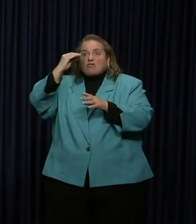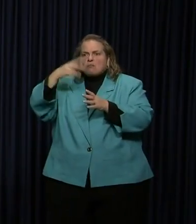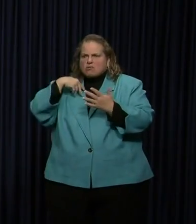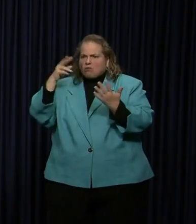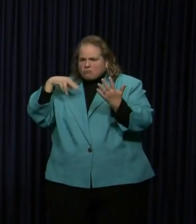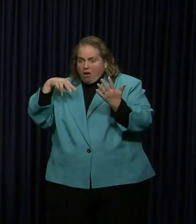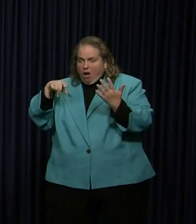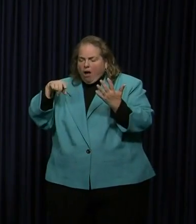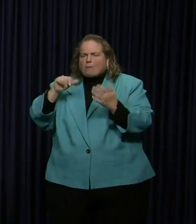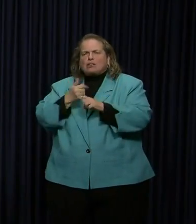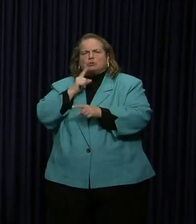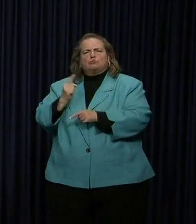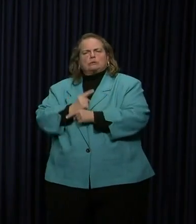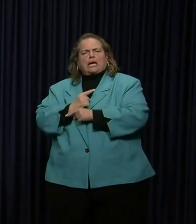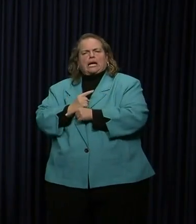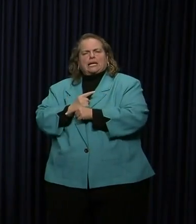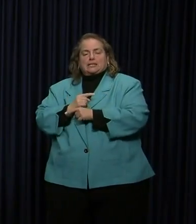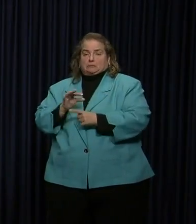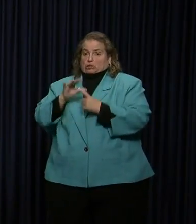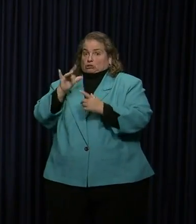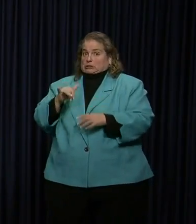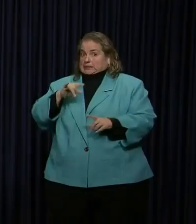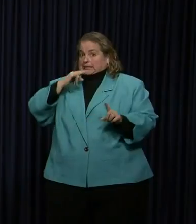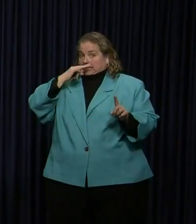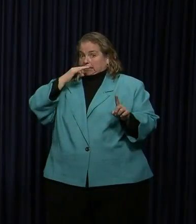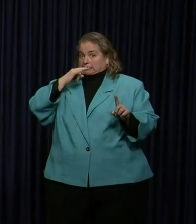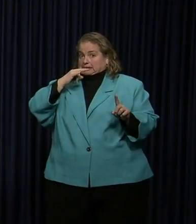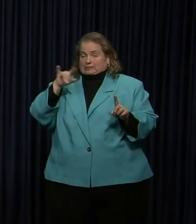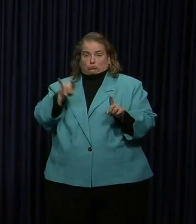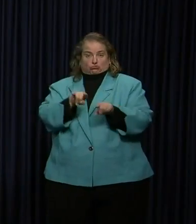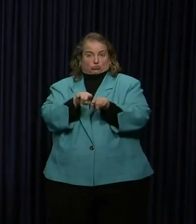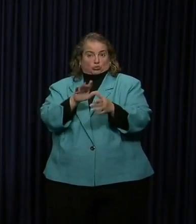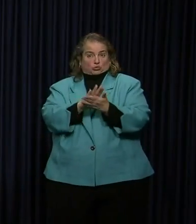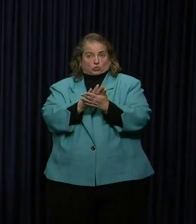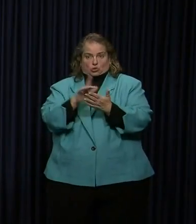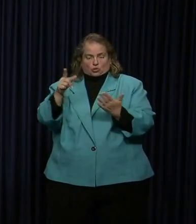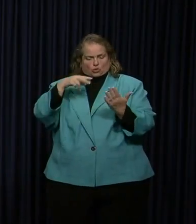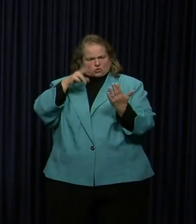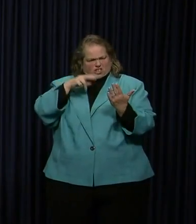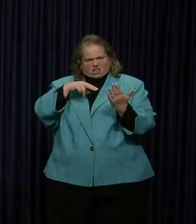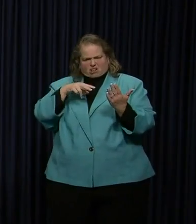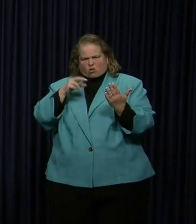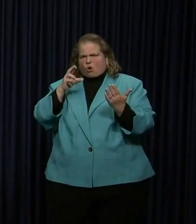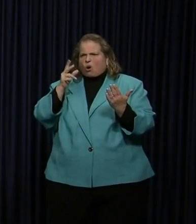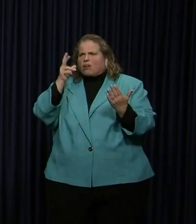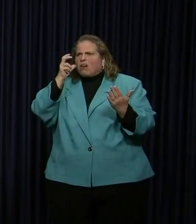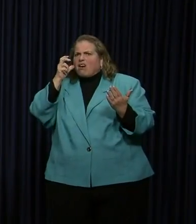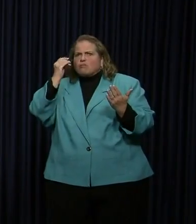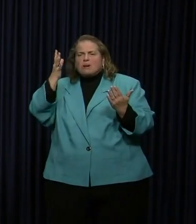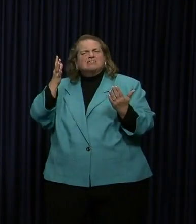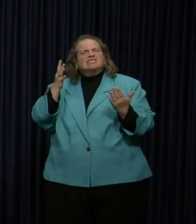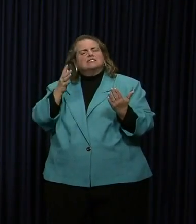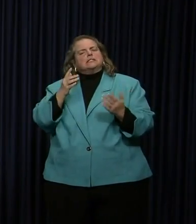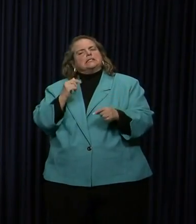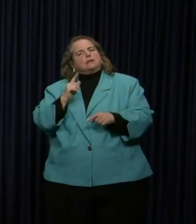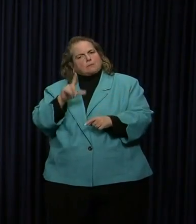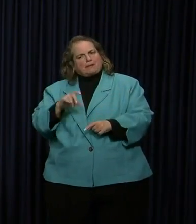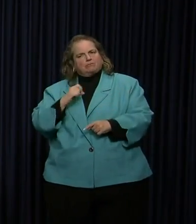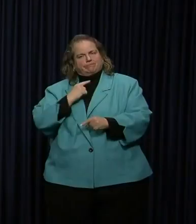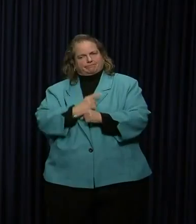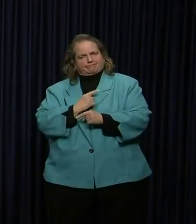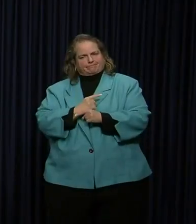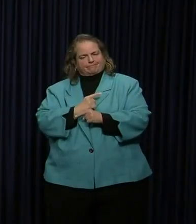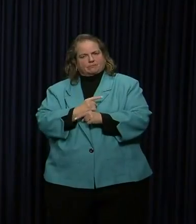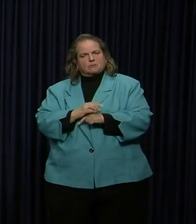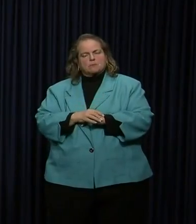correct, especially for our kids. Just like in school, we want to make sure you get the right information. We're also going to talk